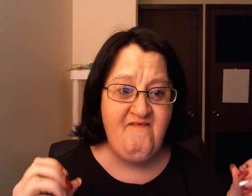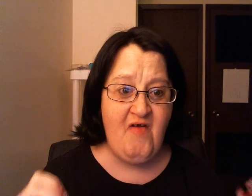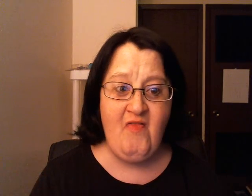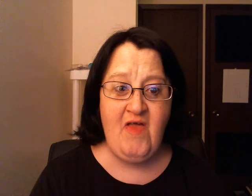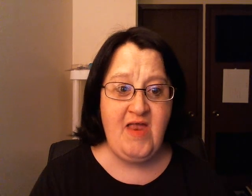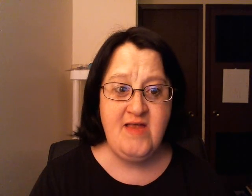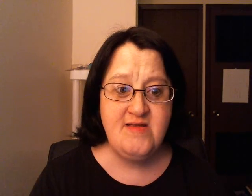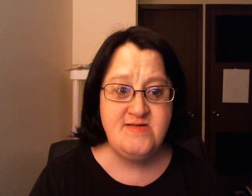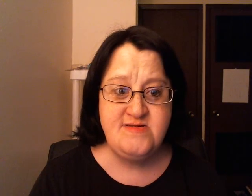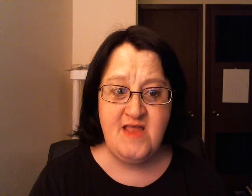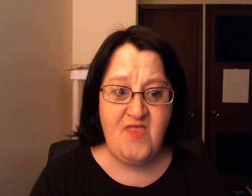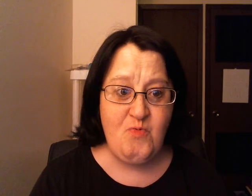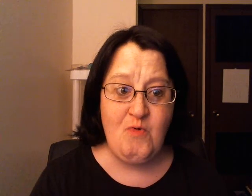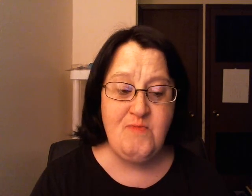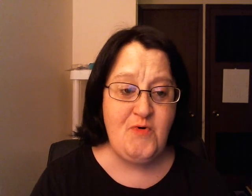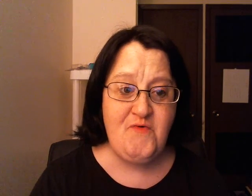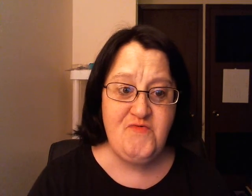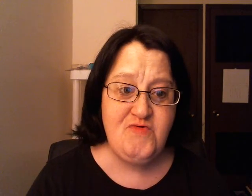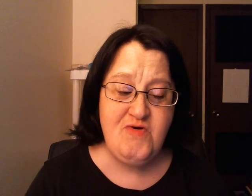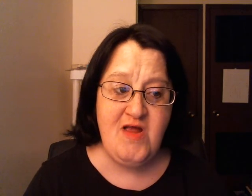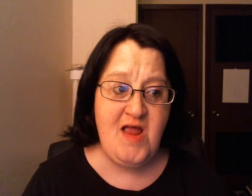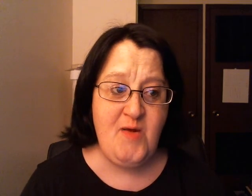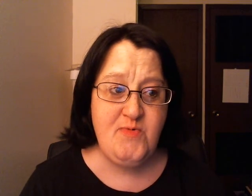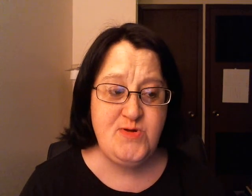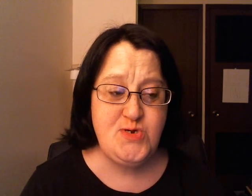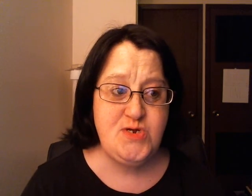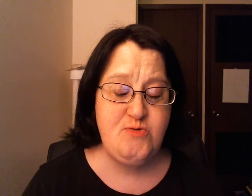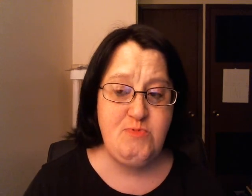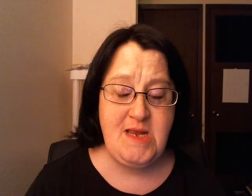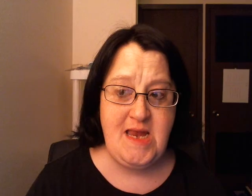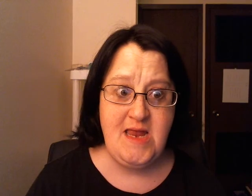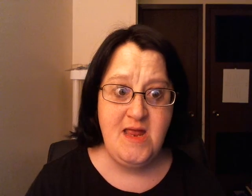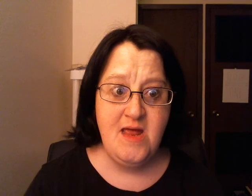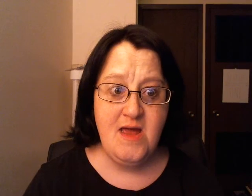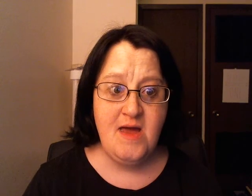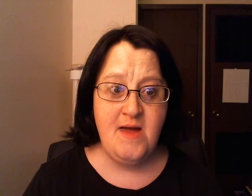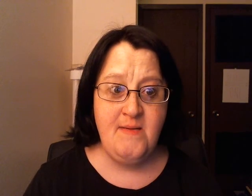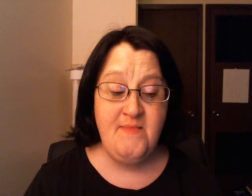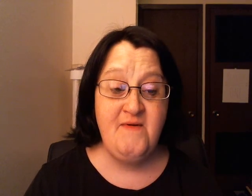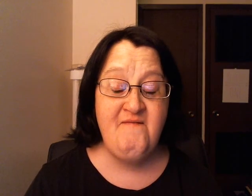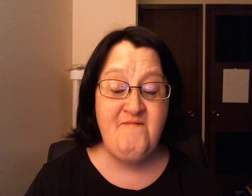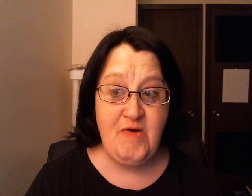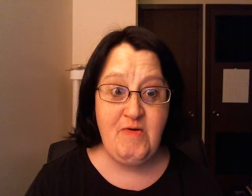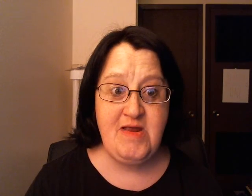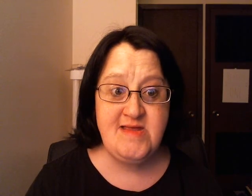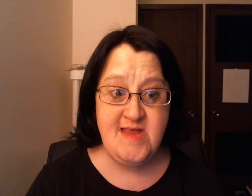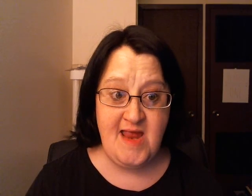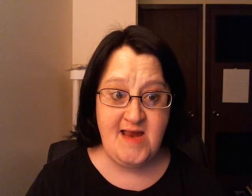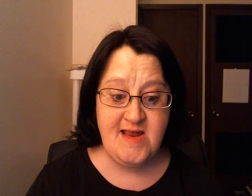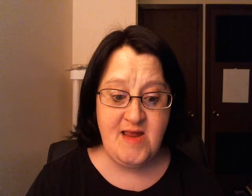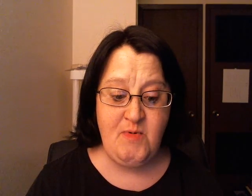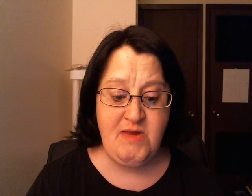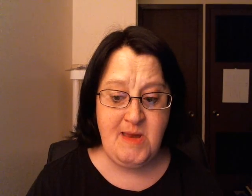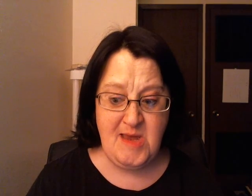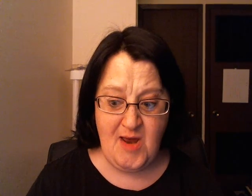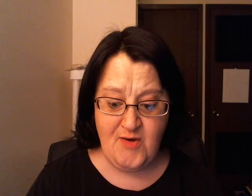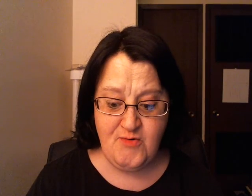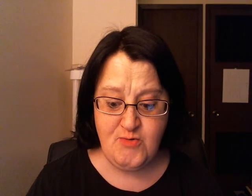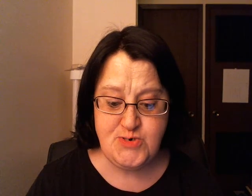felt like death warmed over. I was just really, um, very sick. I went to the doctor. She